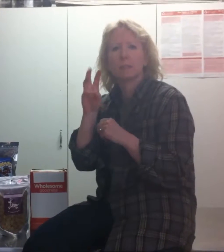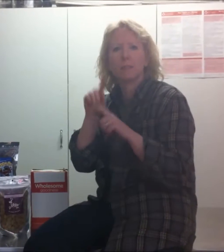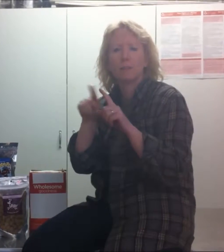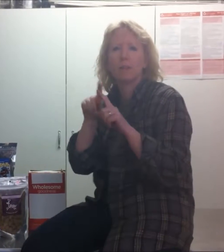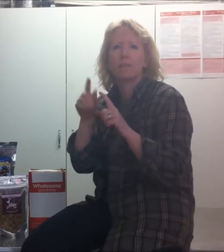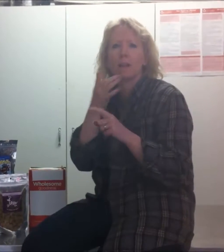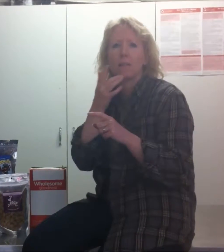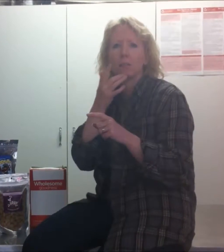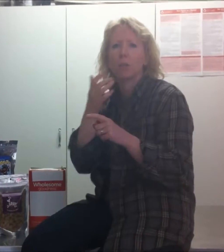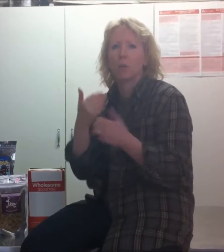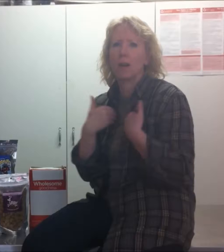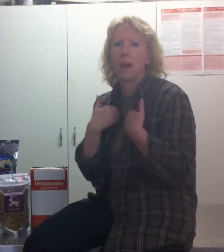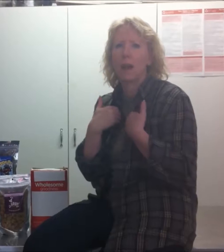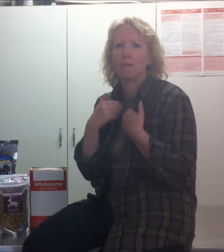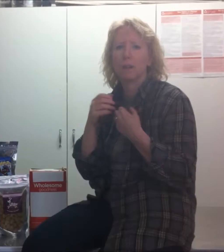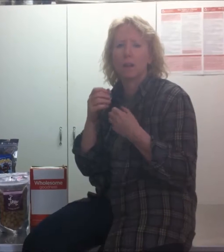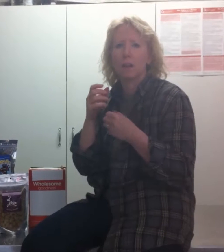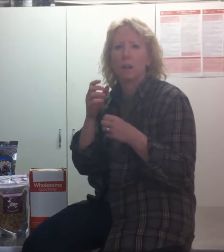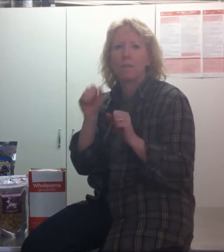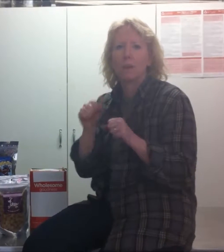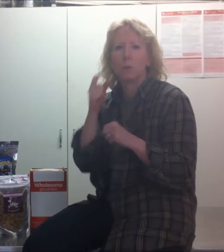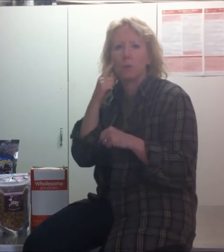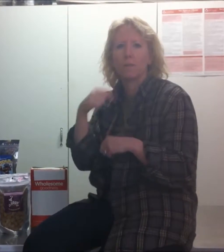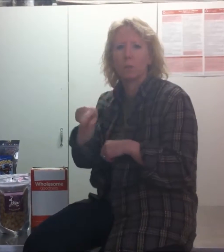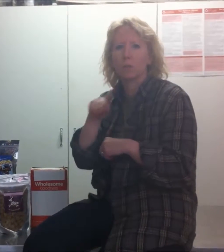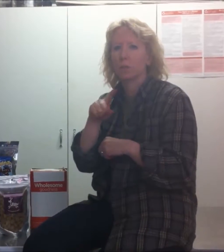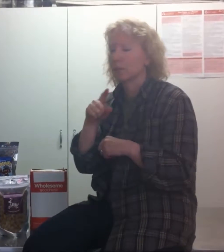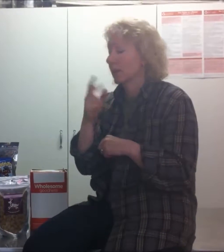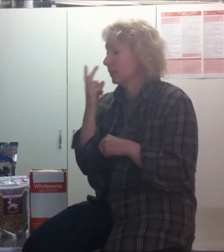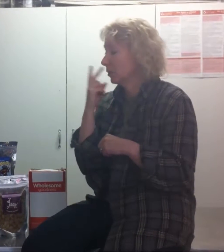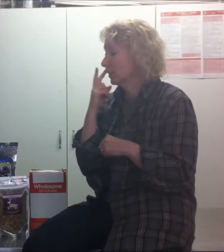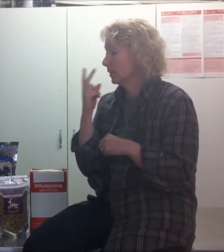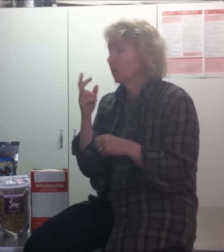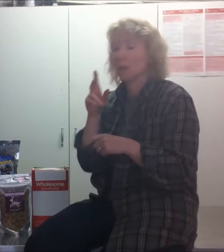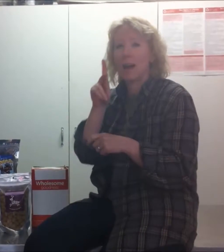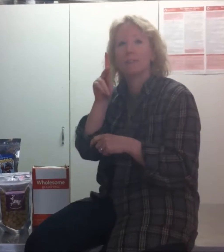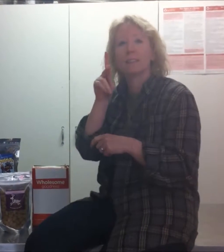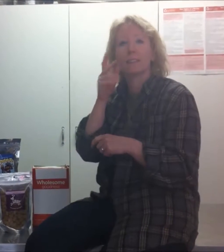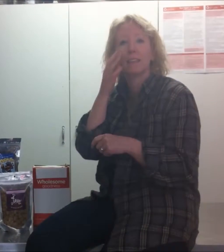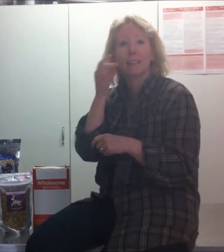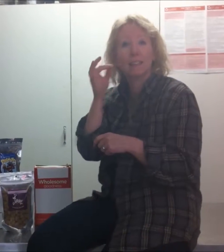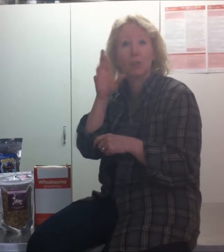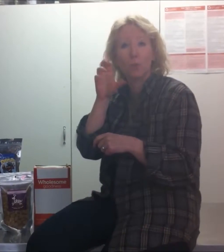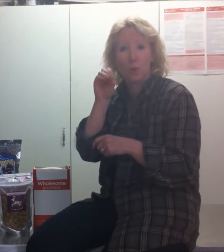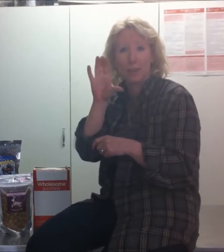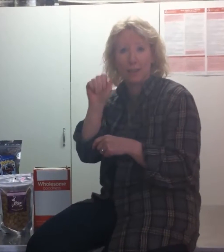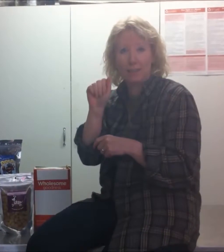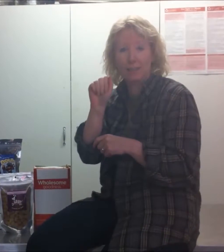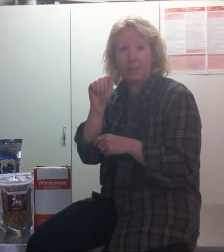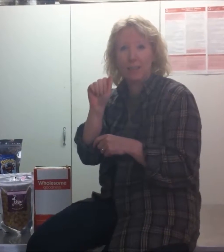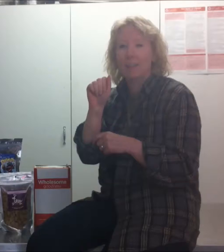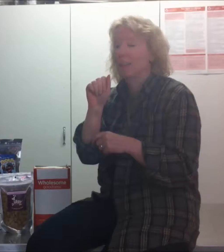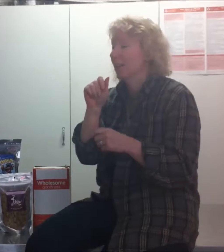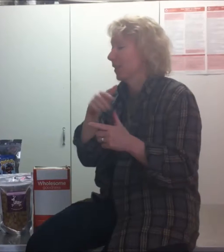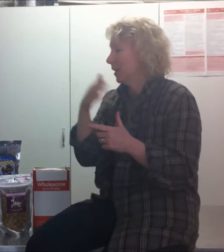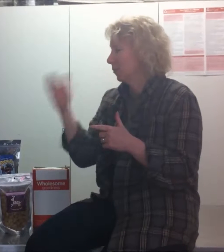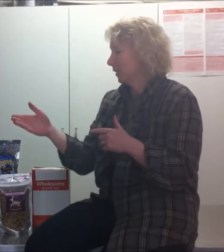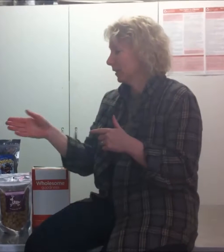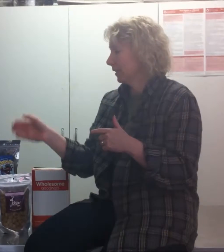6 different flavors that we have available for you. As you can see, have the Kiddie Roca, then the